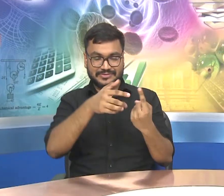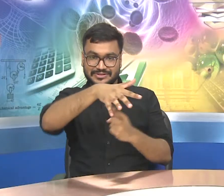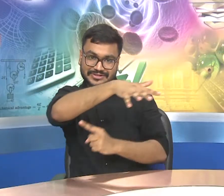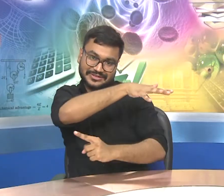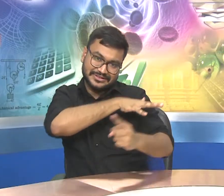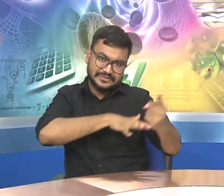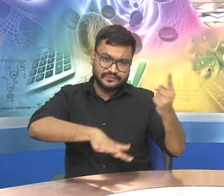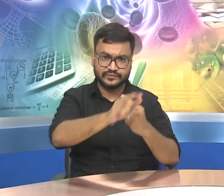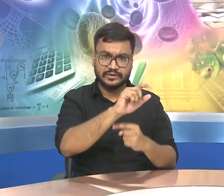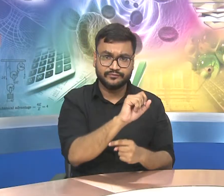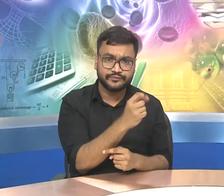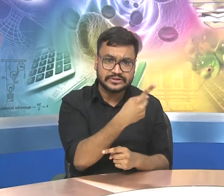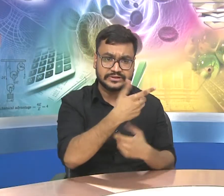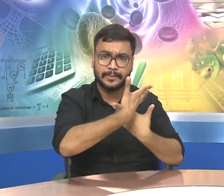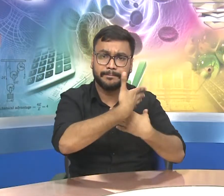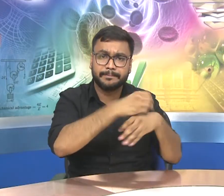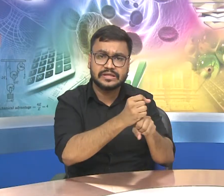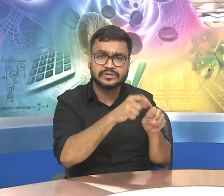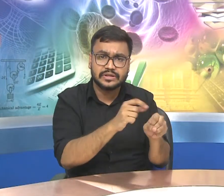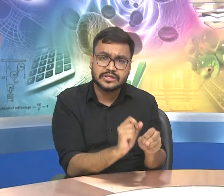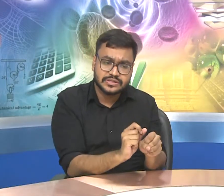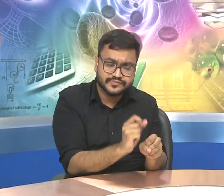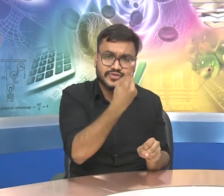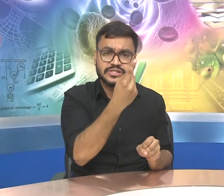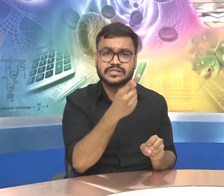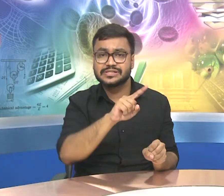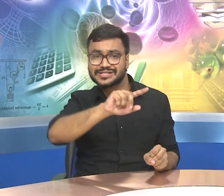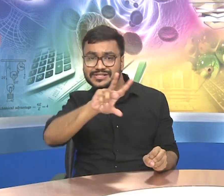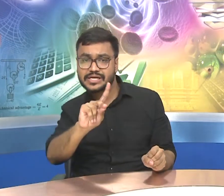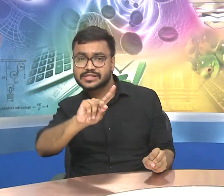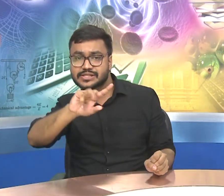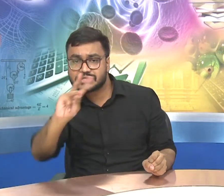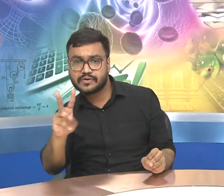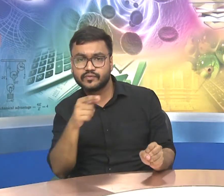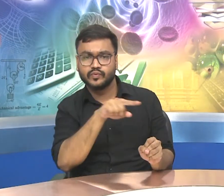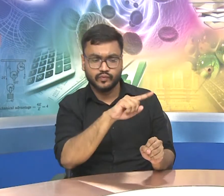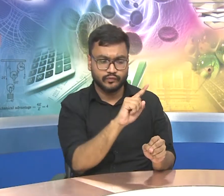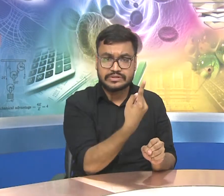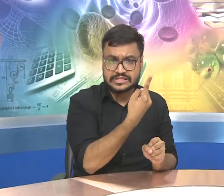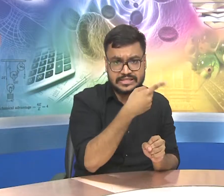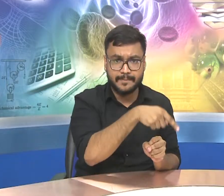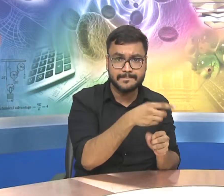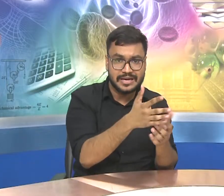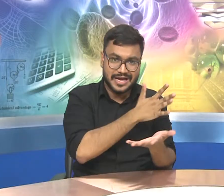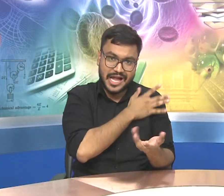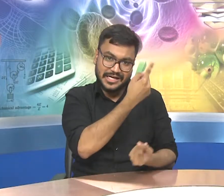food for herbivorous and herbivorous in turn for the carnivorous.